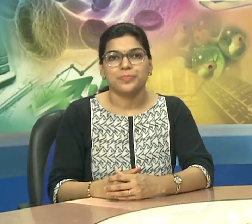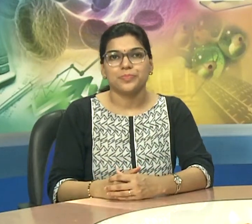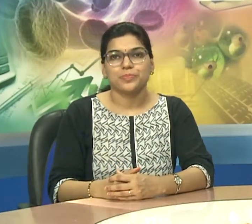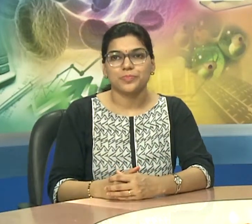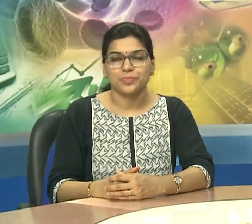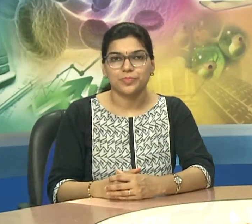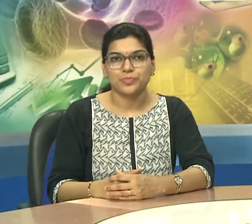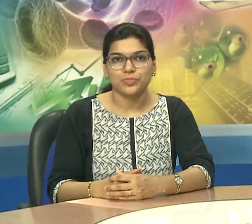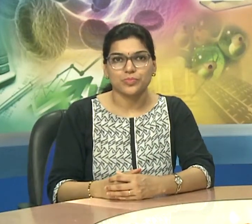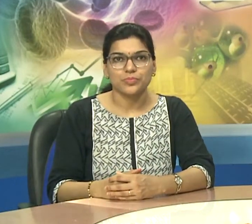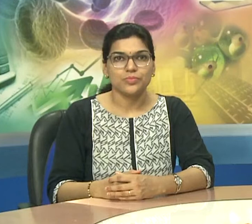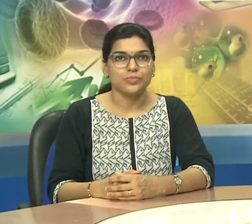must.